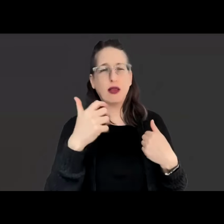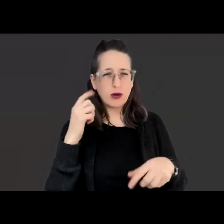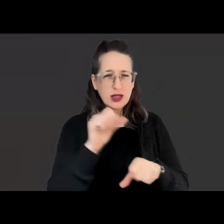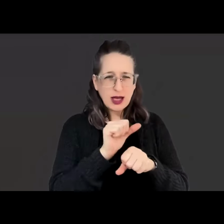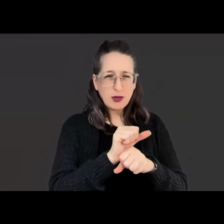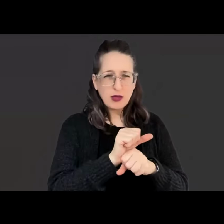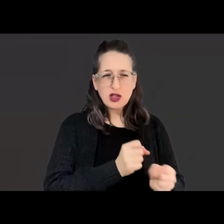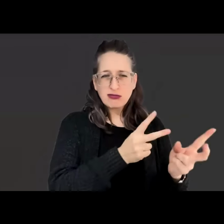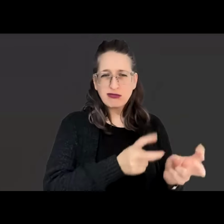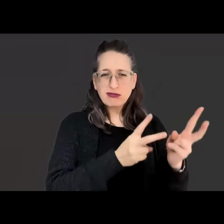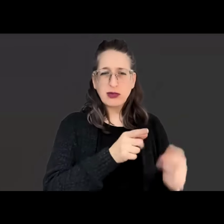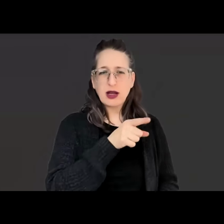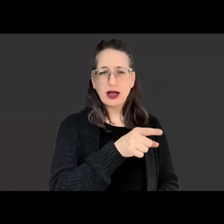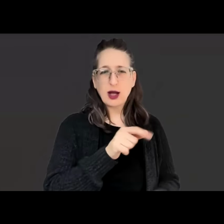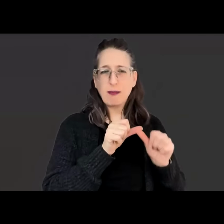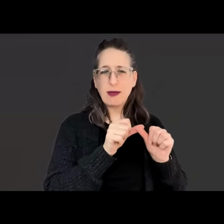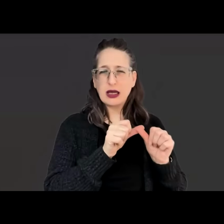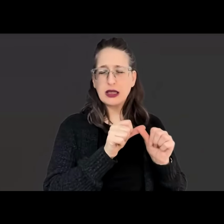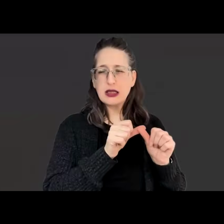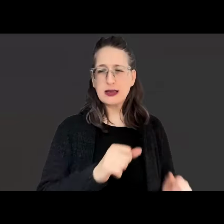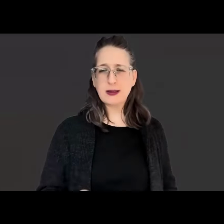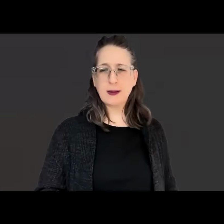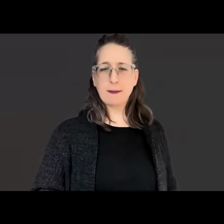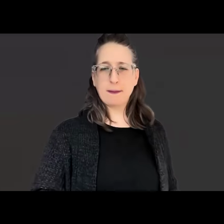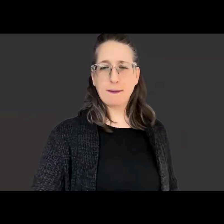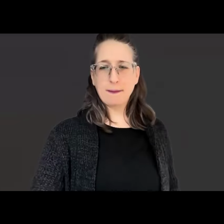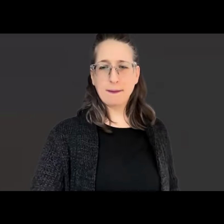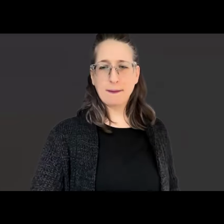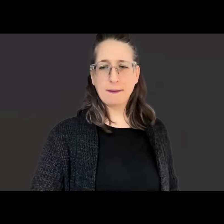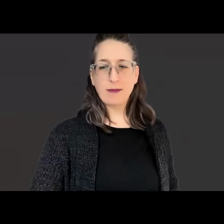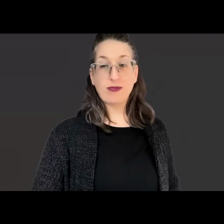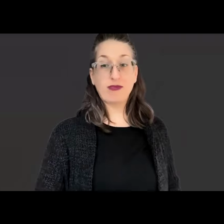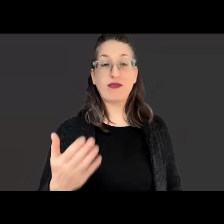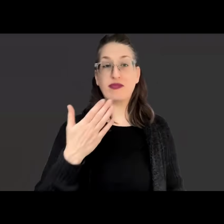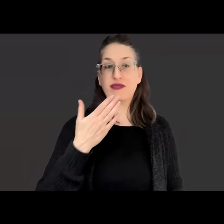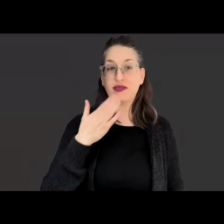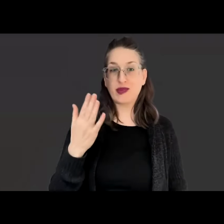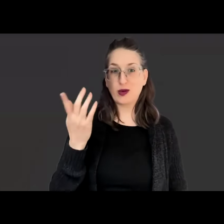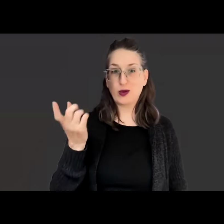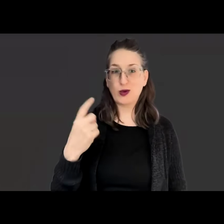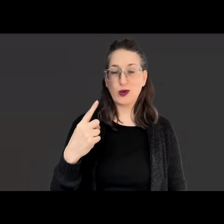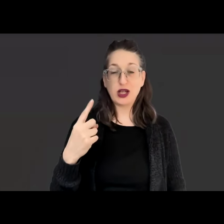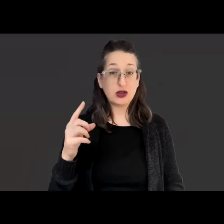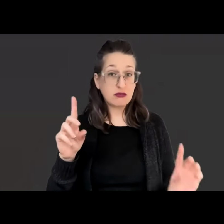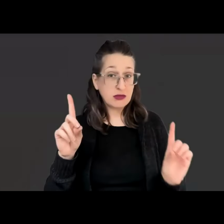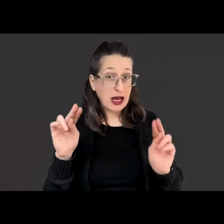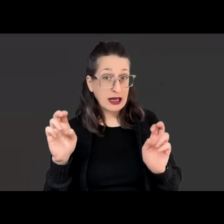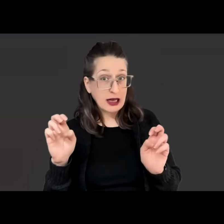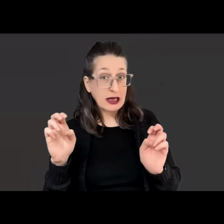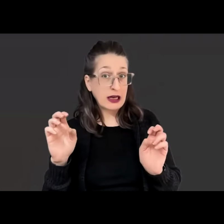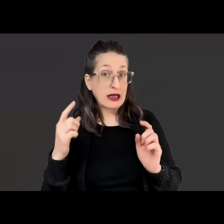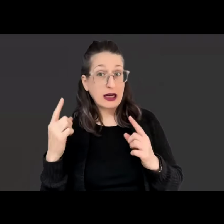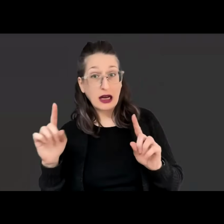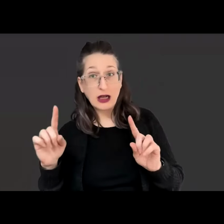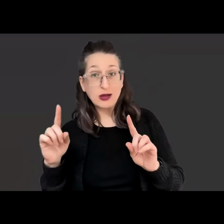question. All right. Well, unless Diane or anybody else has any announcements to make, I will turn it